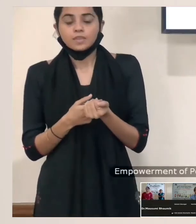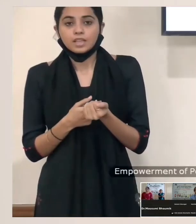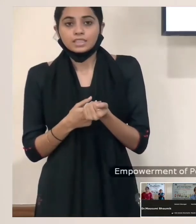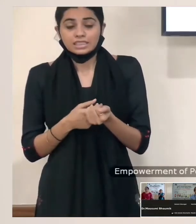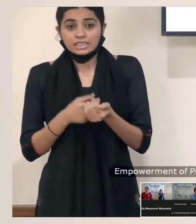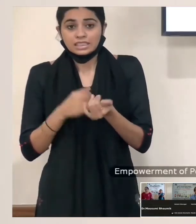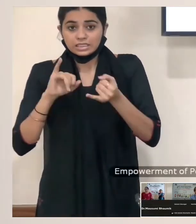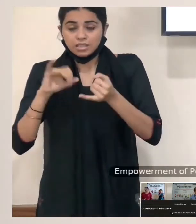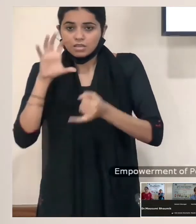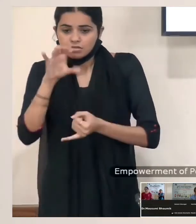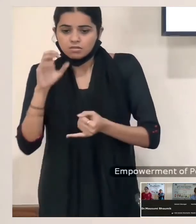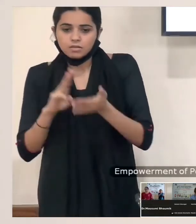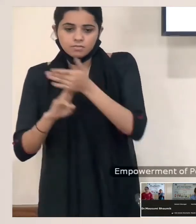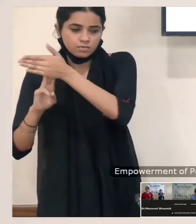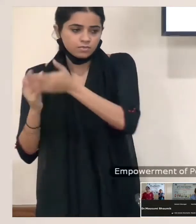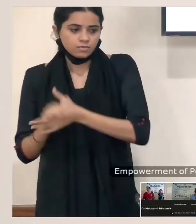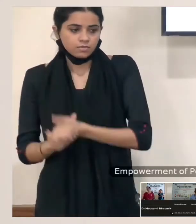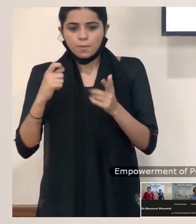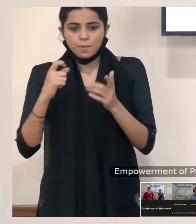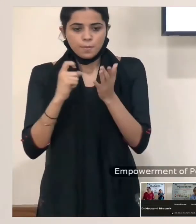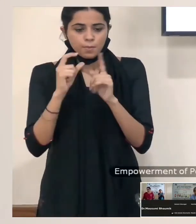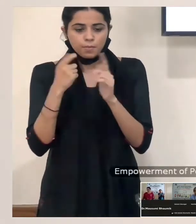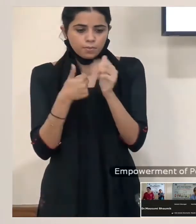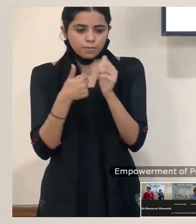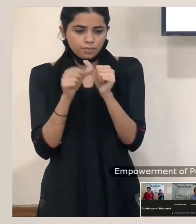Minister, our sister Pratima